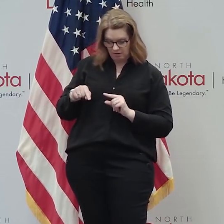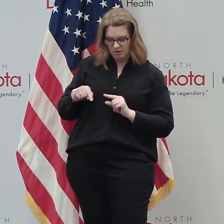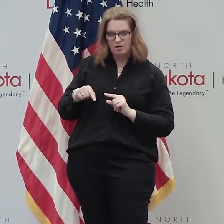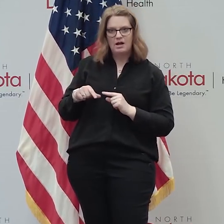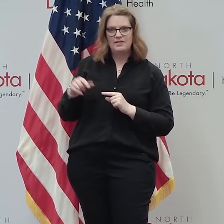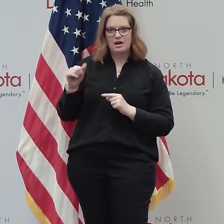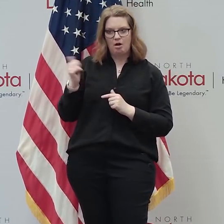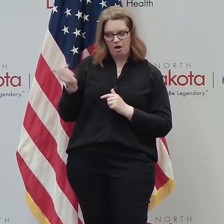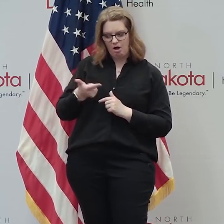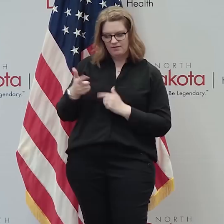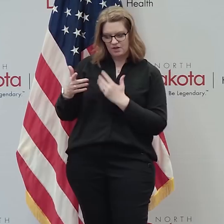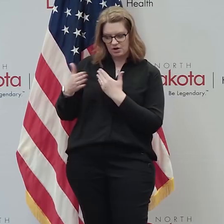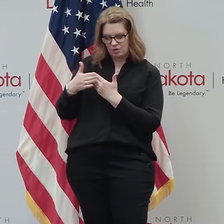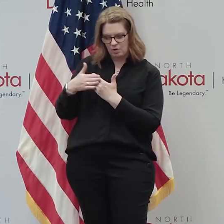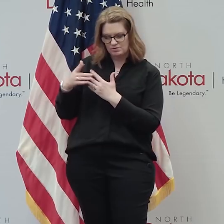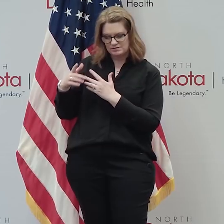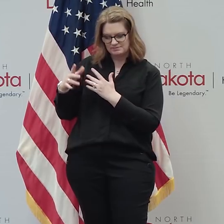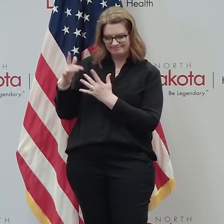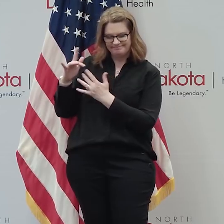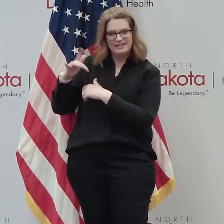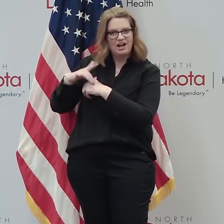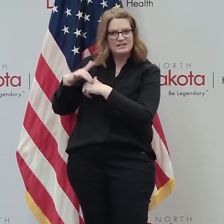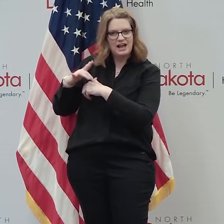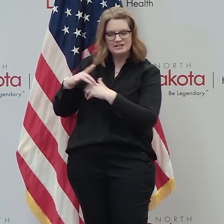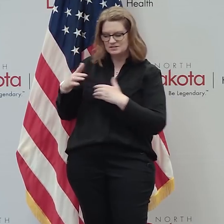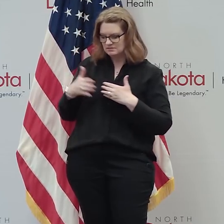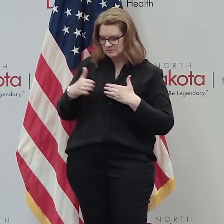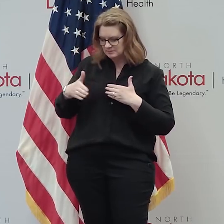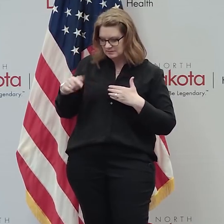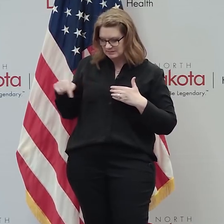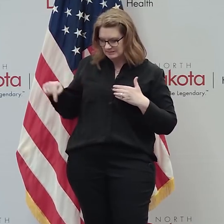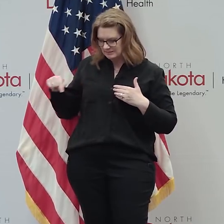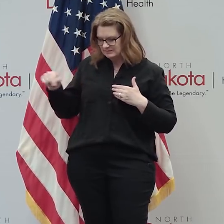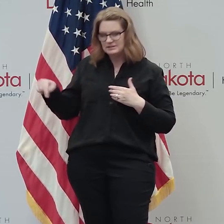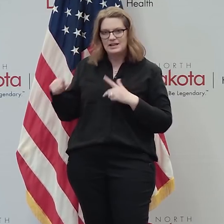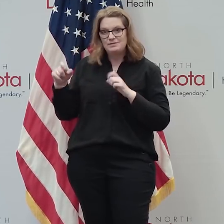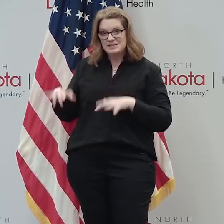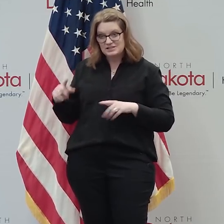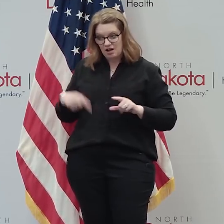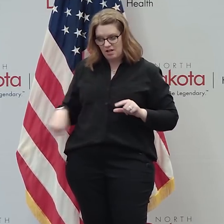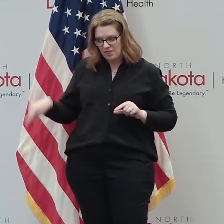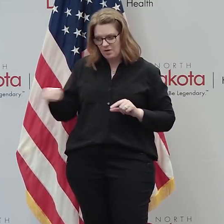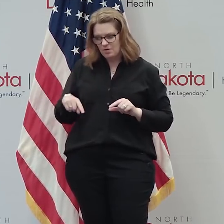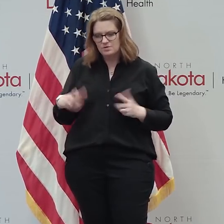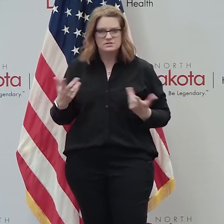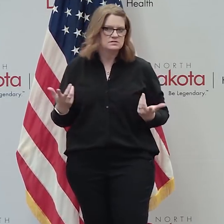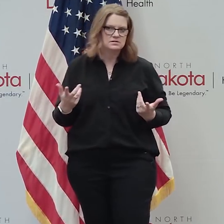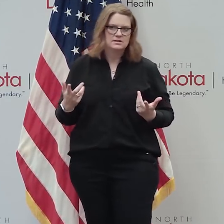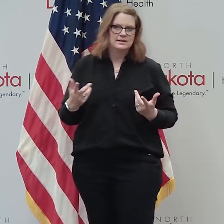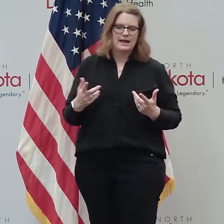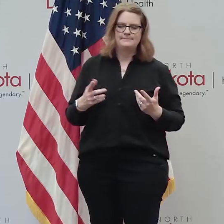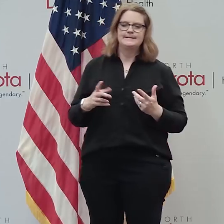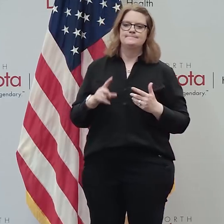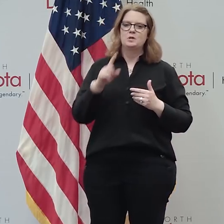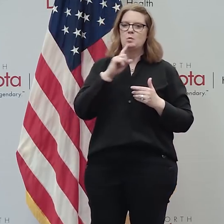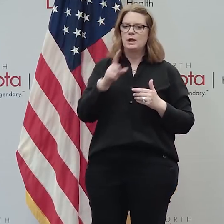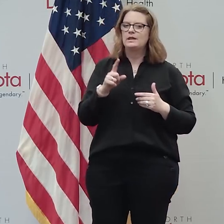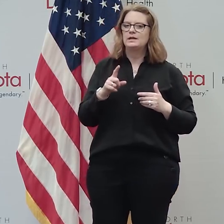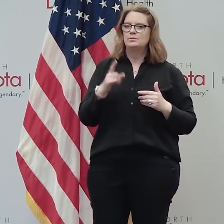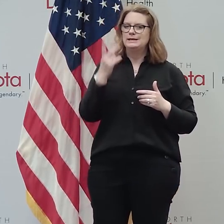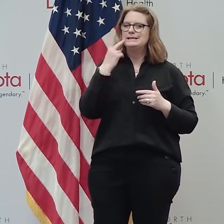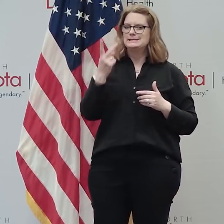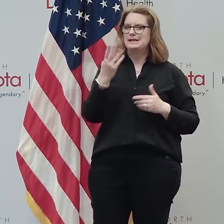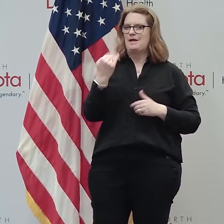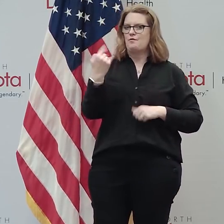going to go up. And so I think, again, it's helpful for us not to overreact to any one particular day, particularly when there have been some lags of when these